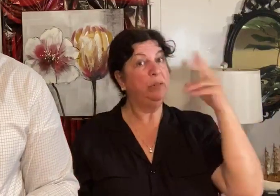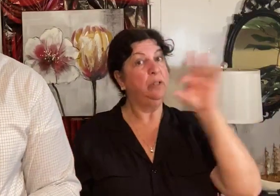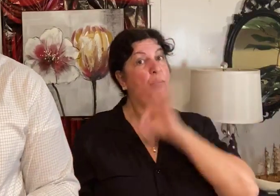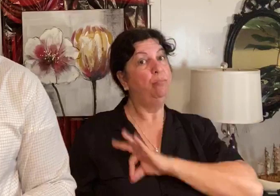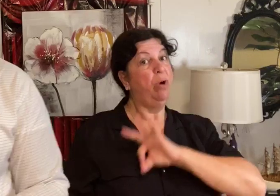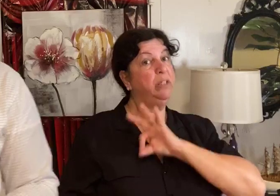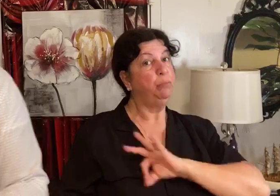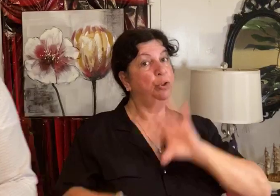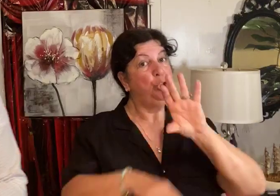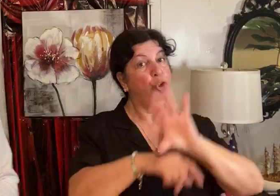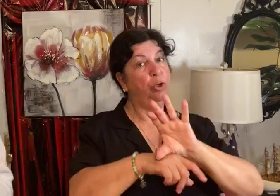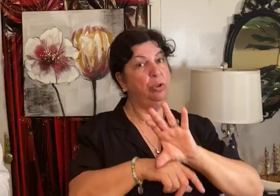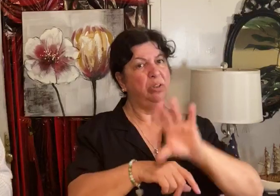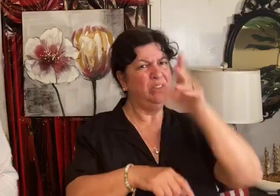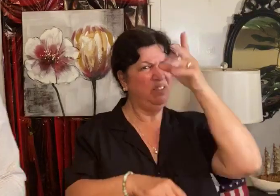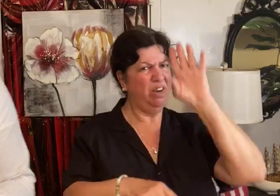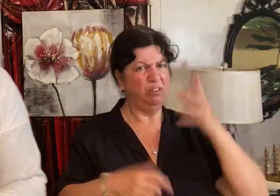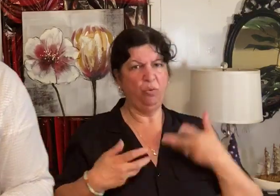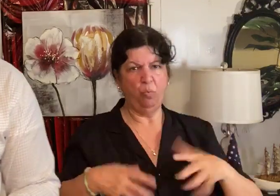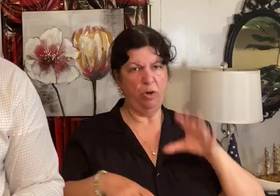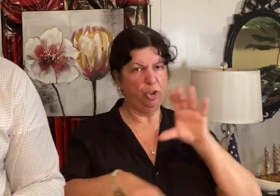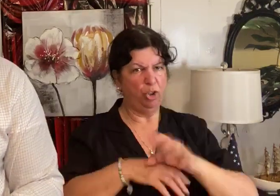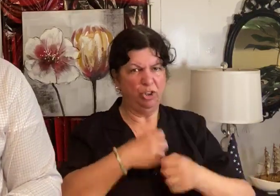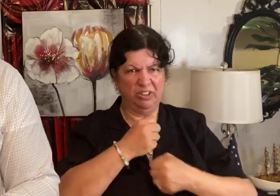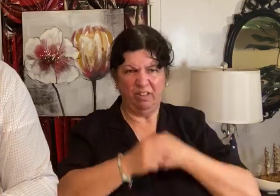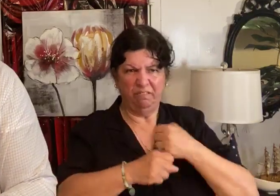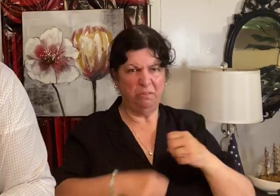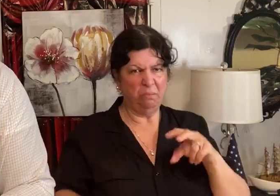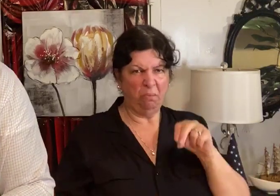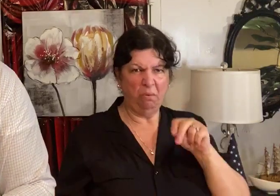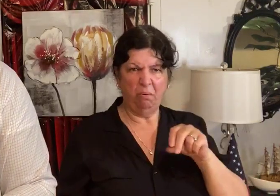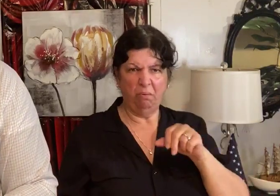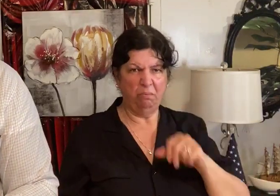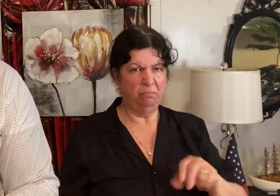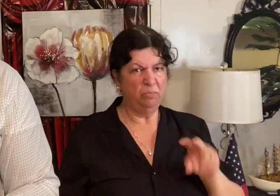doesn't want to see his church suffer. Amen. That's not right.